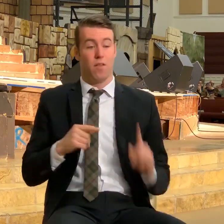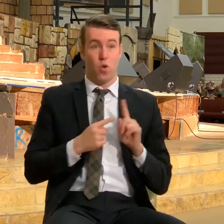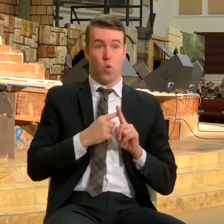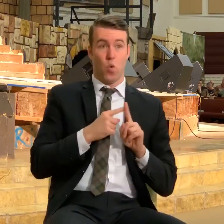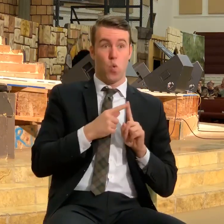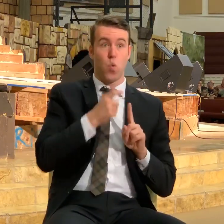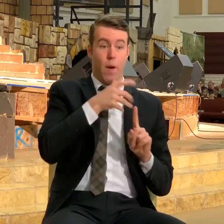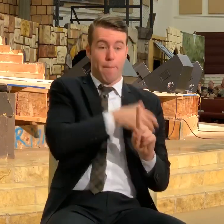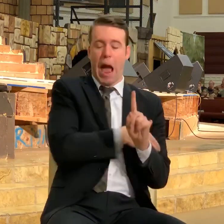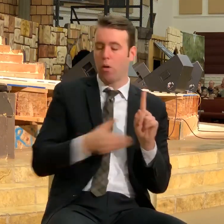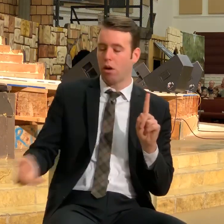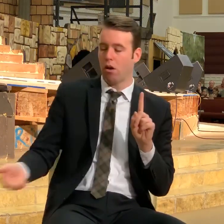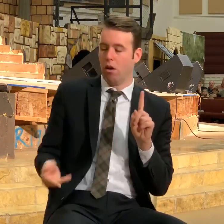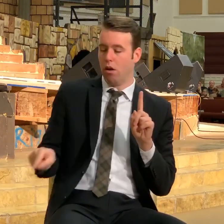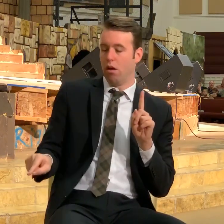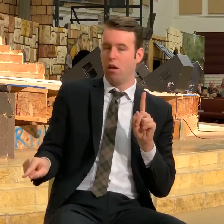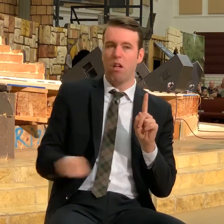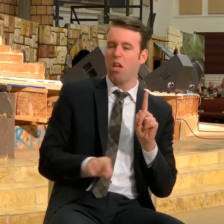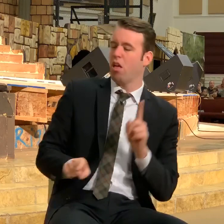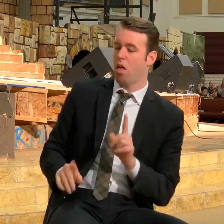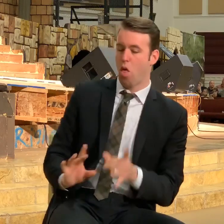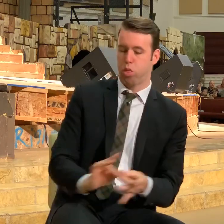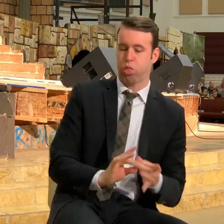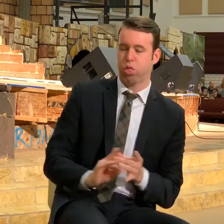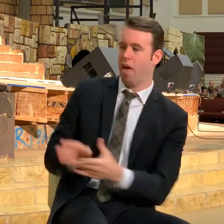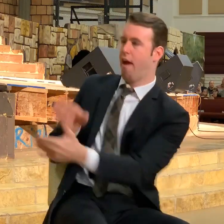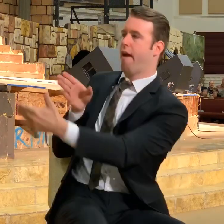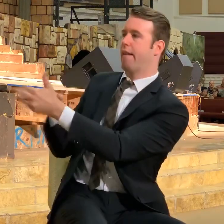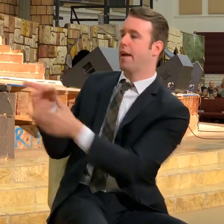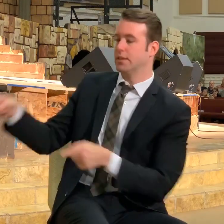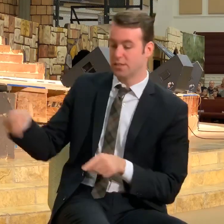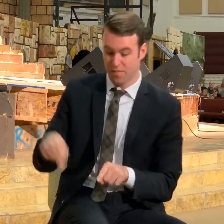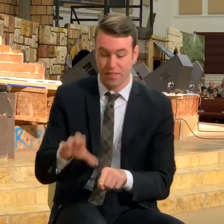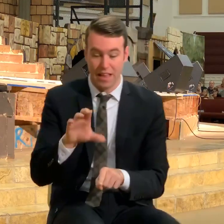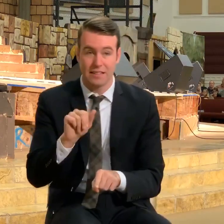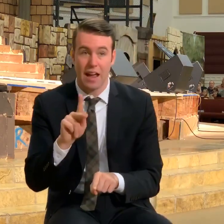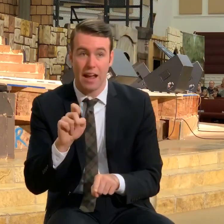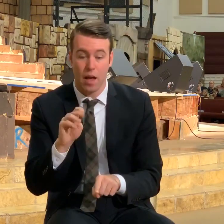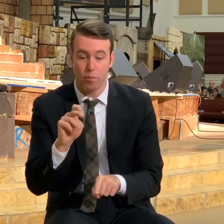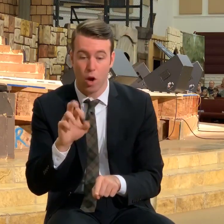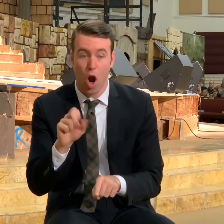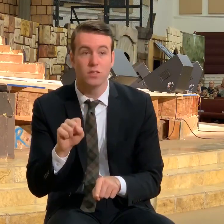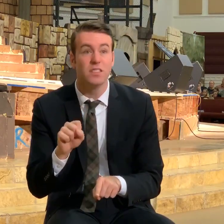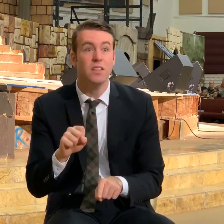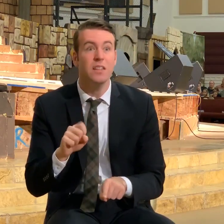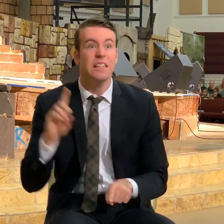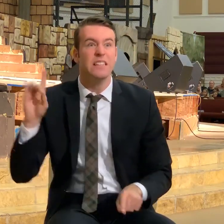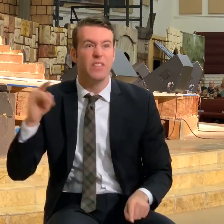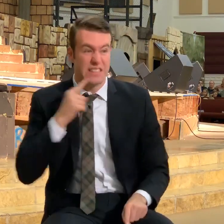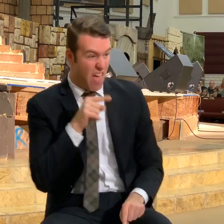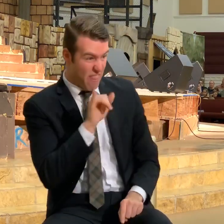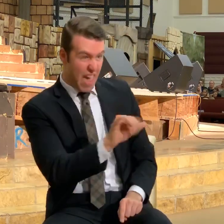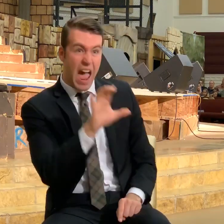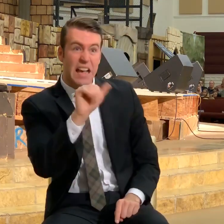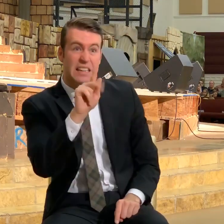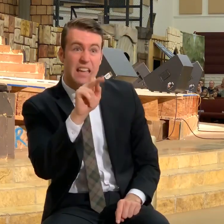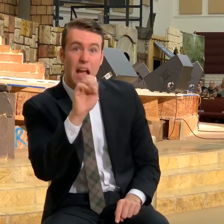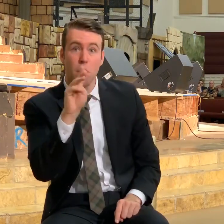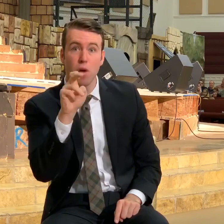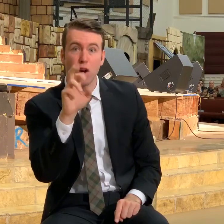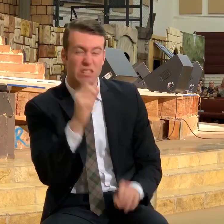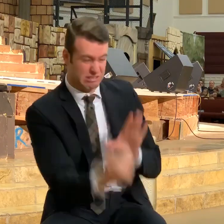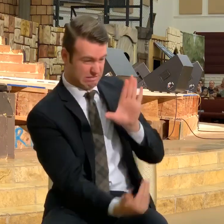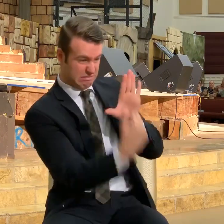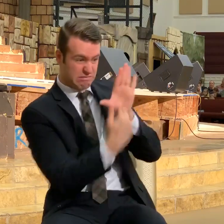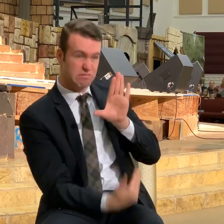this is the word that David said. These cake mockers or party parasites were gnashing me with their teeth. They were